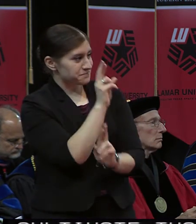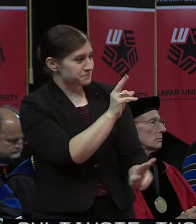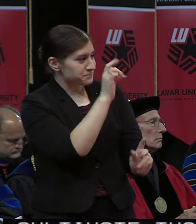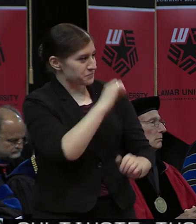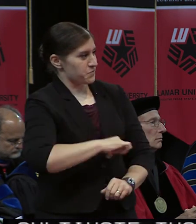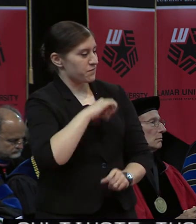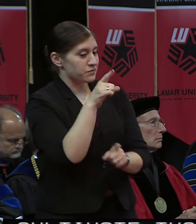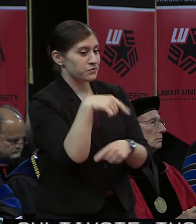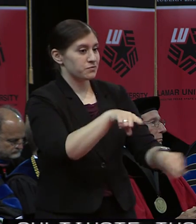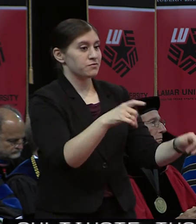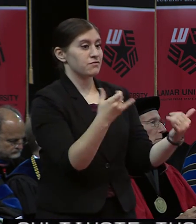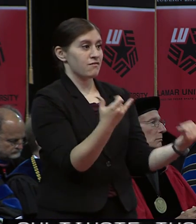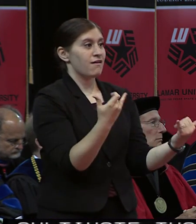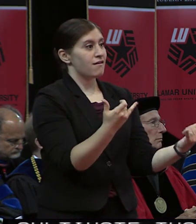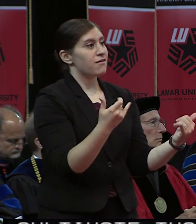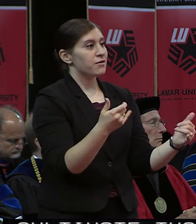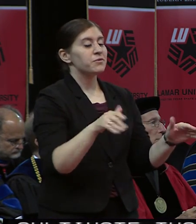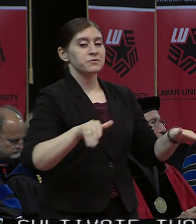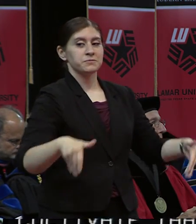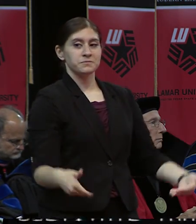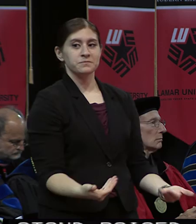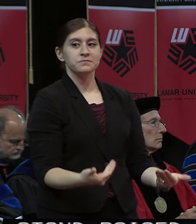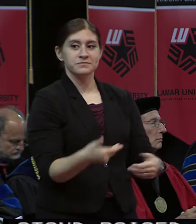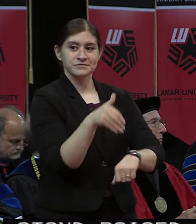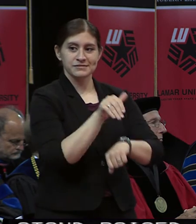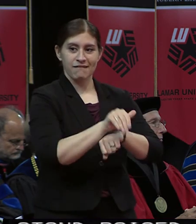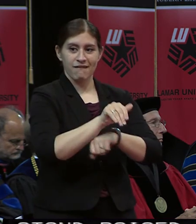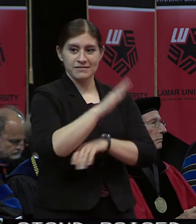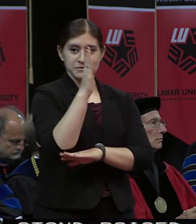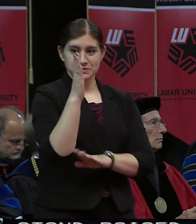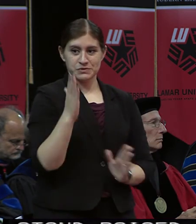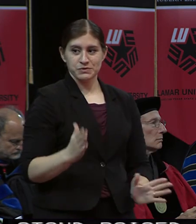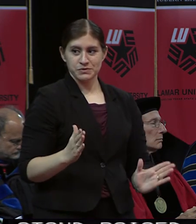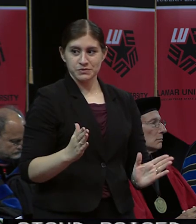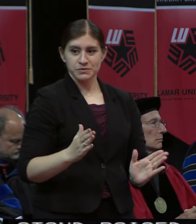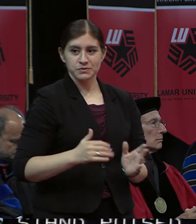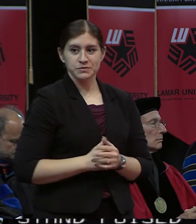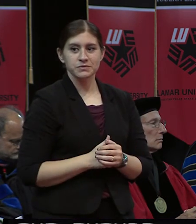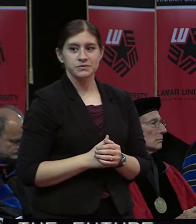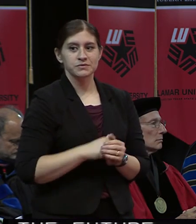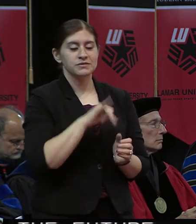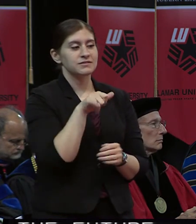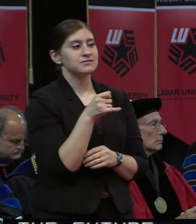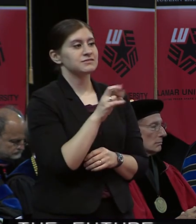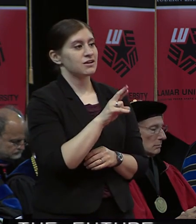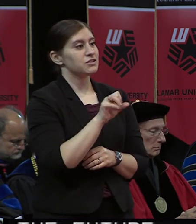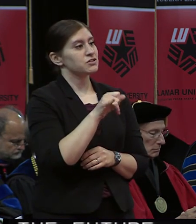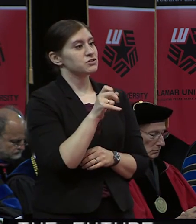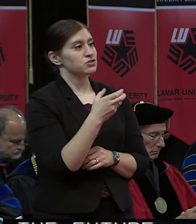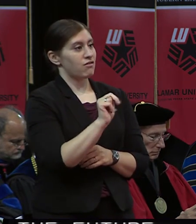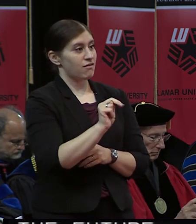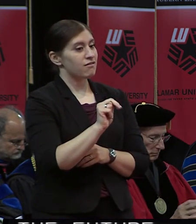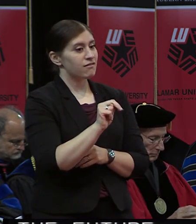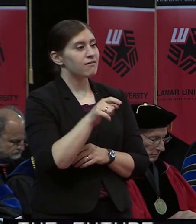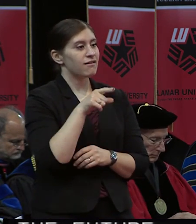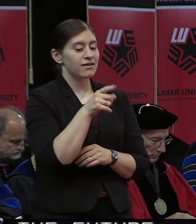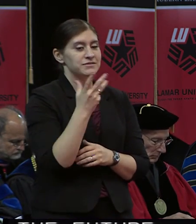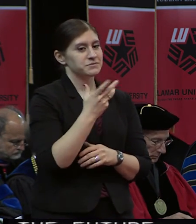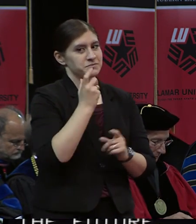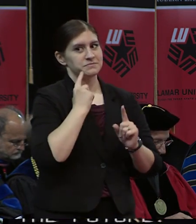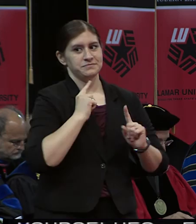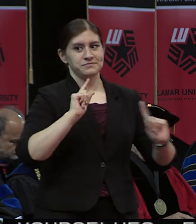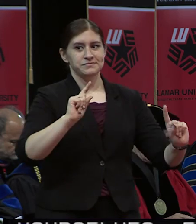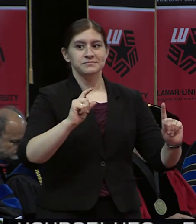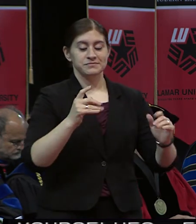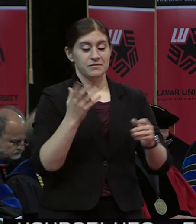I'm honored at this time to introduce tonight's commencement speaker, Dr. John Zerwas, whose accomplishments, both